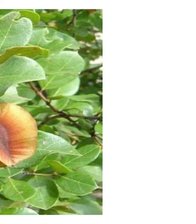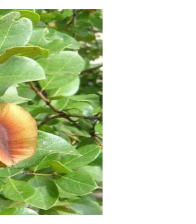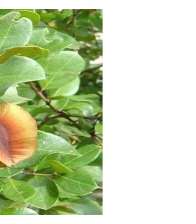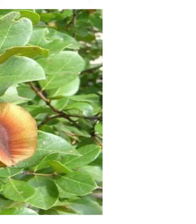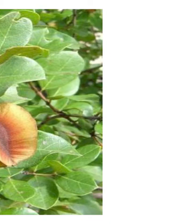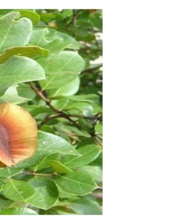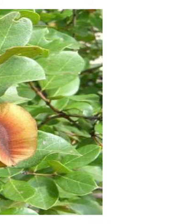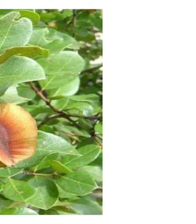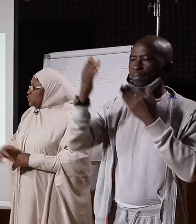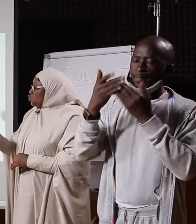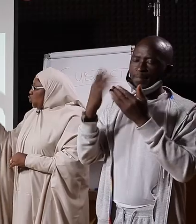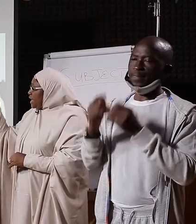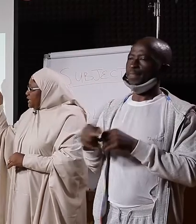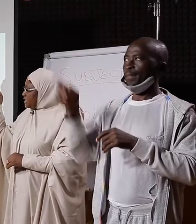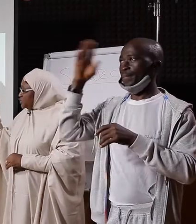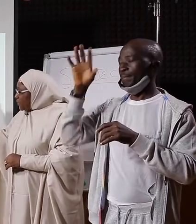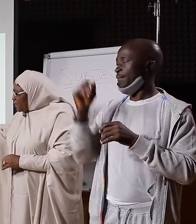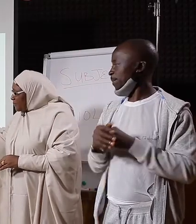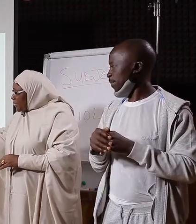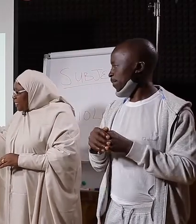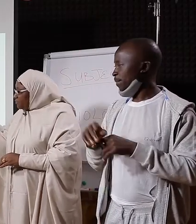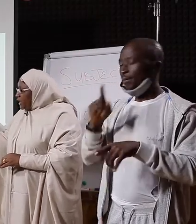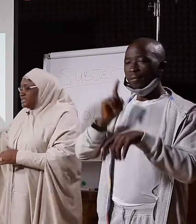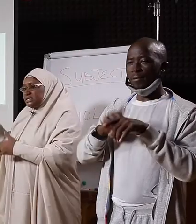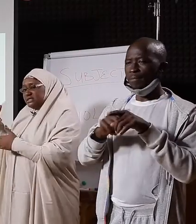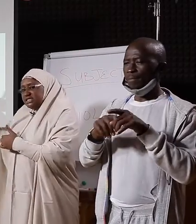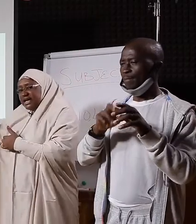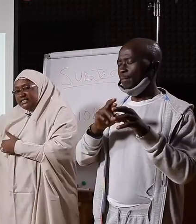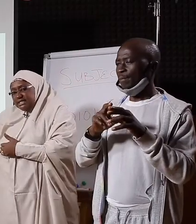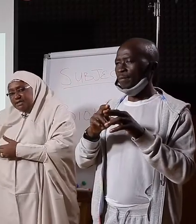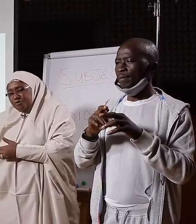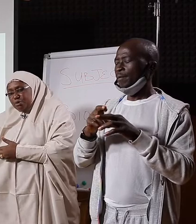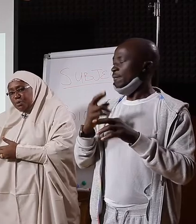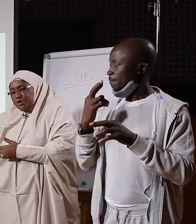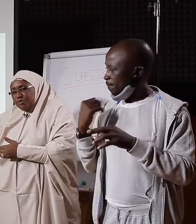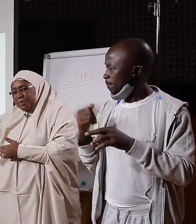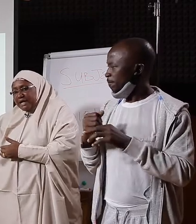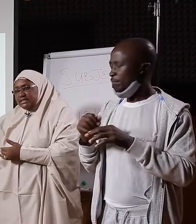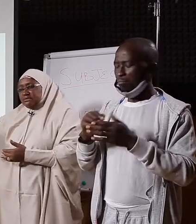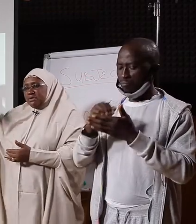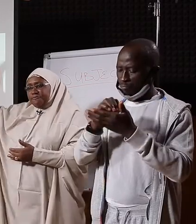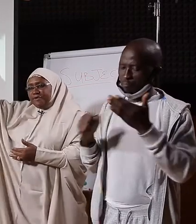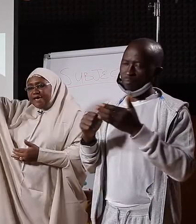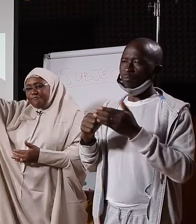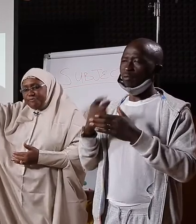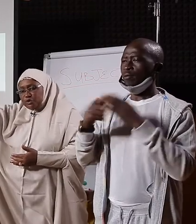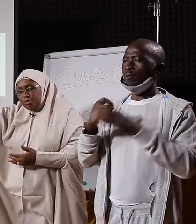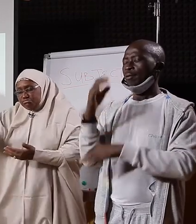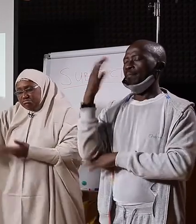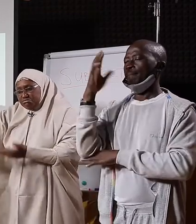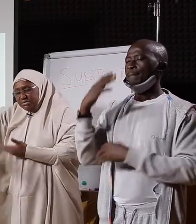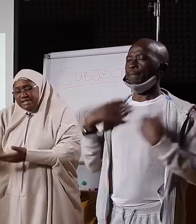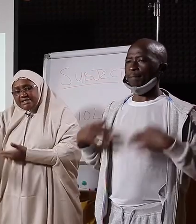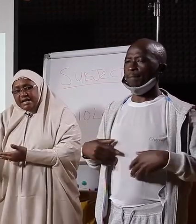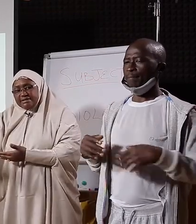easily fly on the air. So when it is ripe, it detaches itself from the body of the plants, fly for